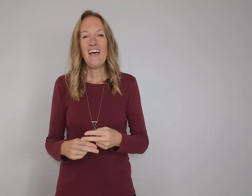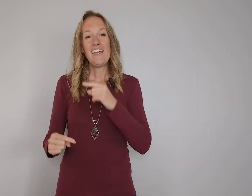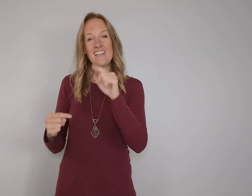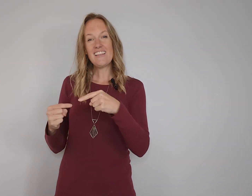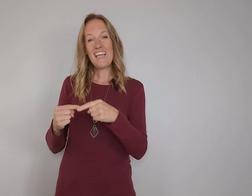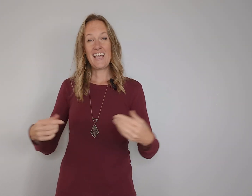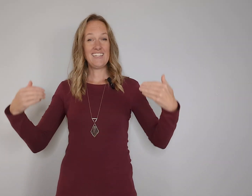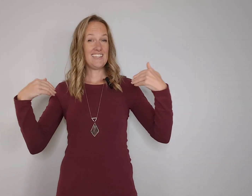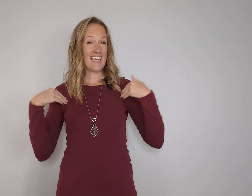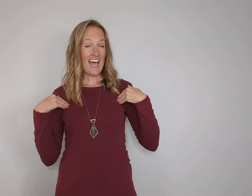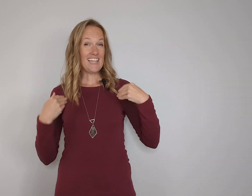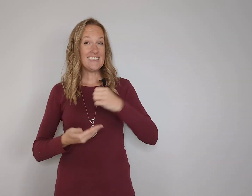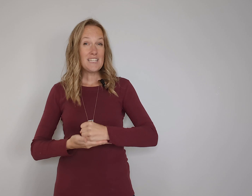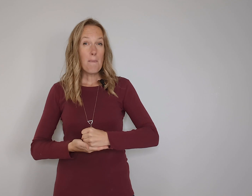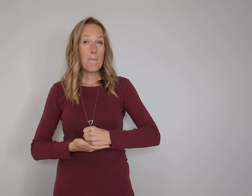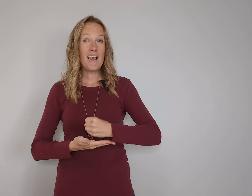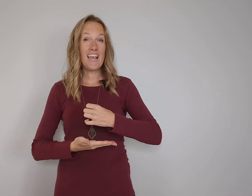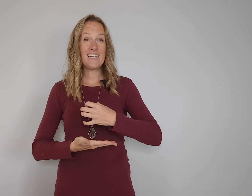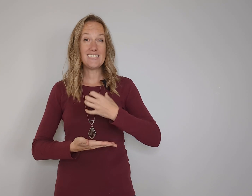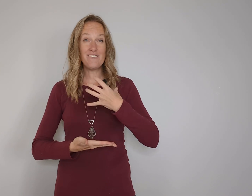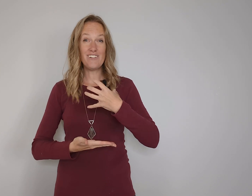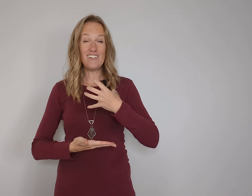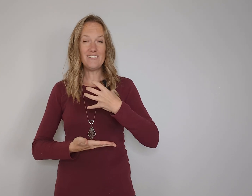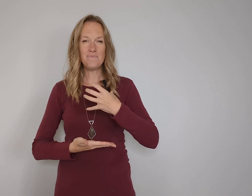in the land that is plentiful,